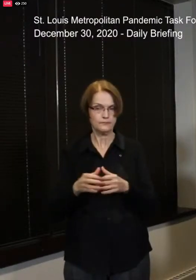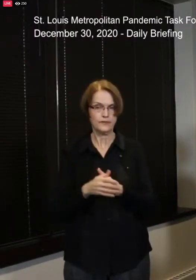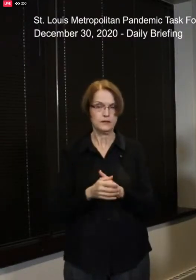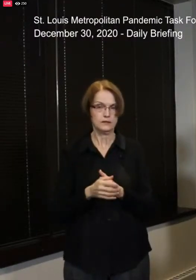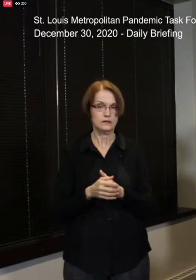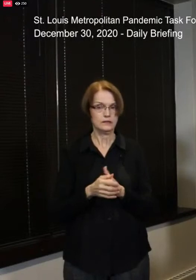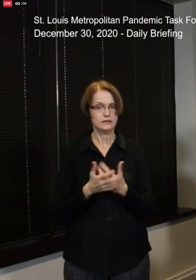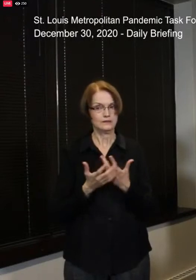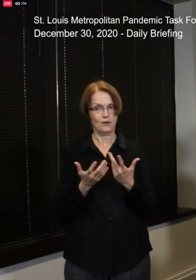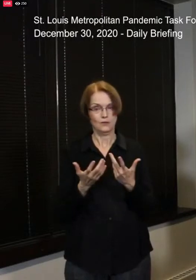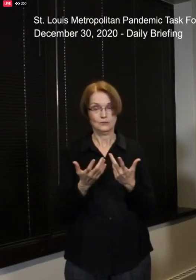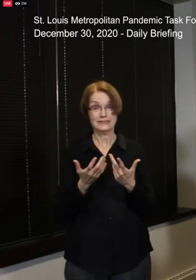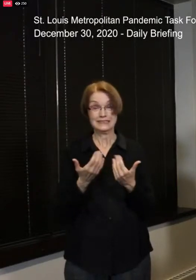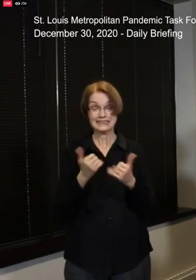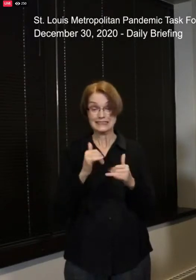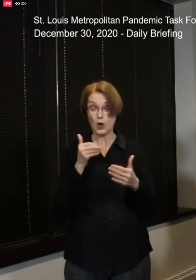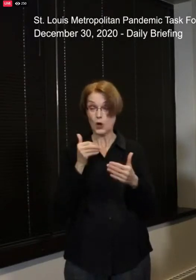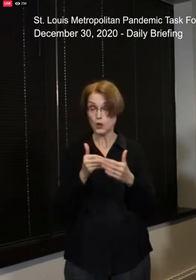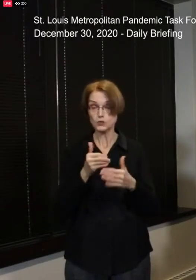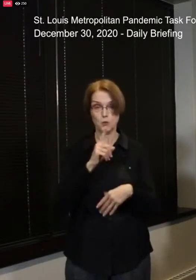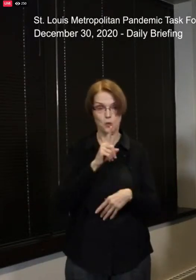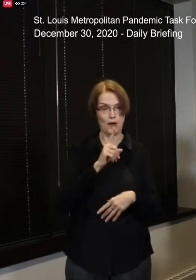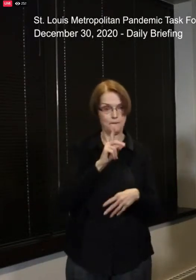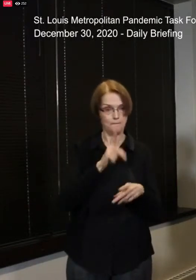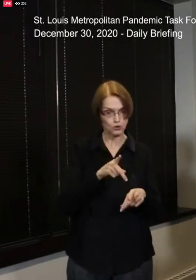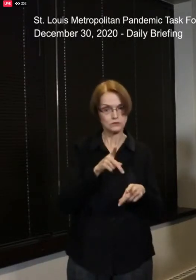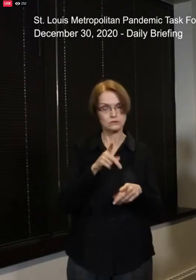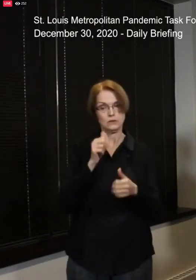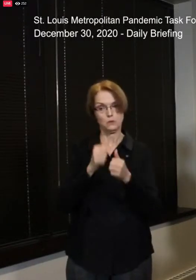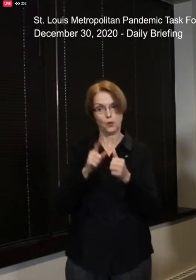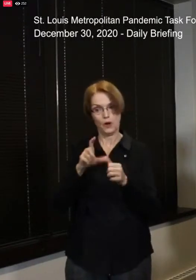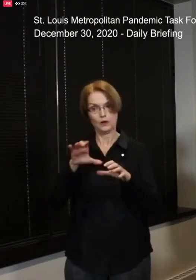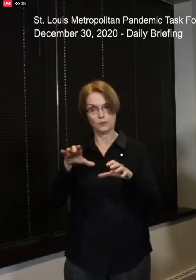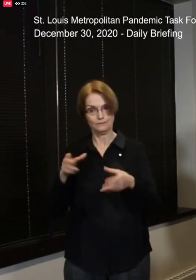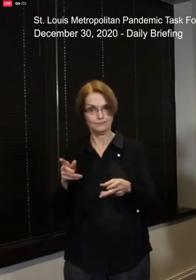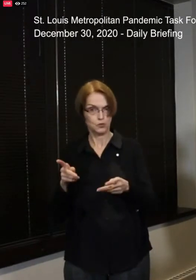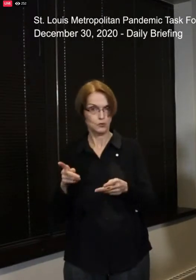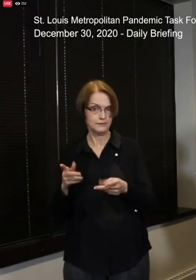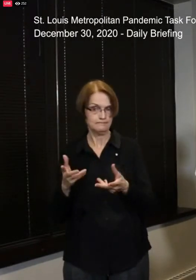that 1 per 100 mark, but it has been coming down, so that's good.